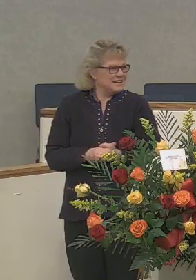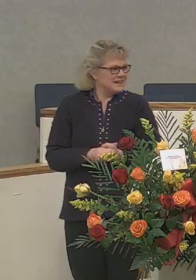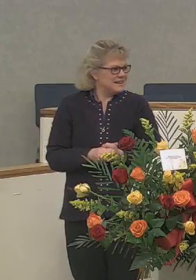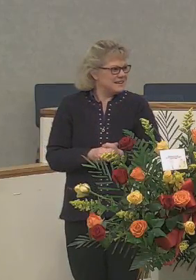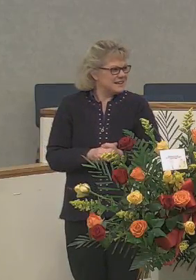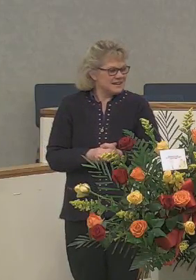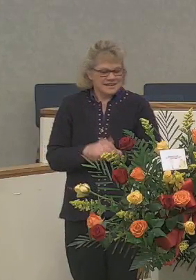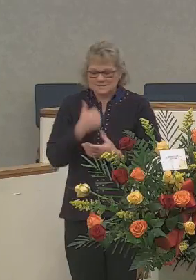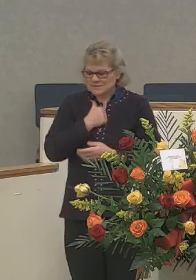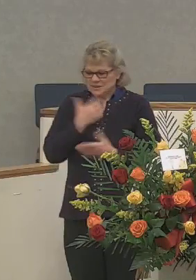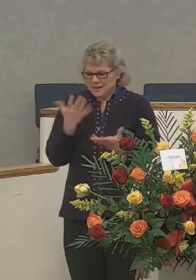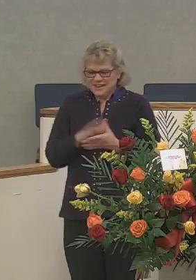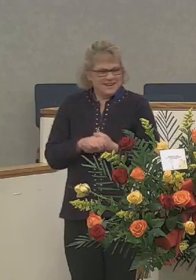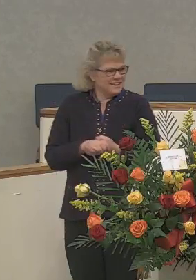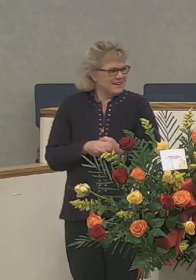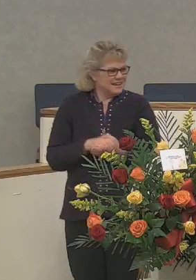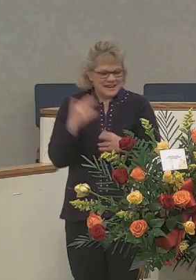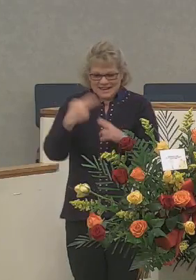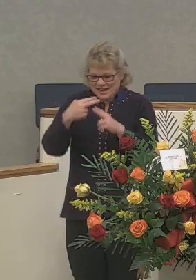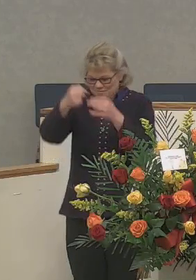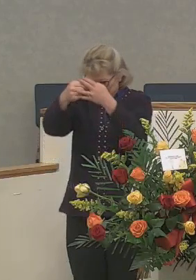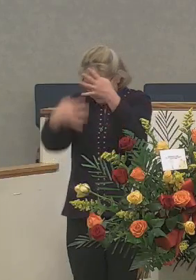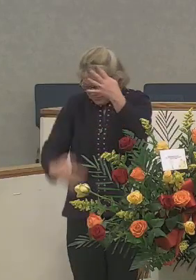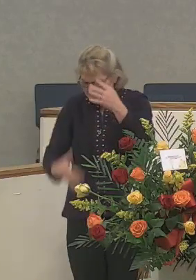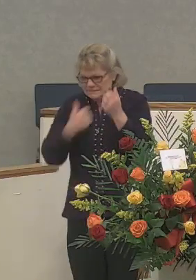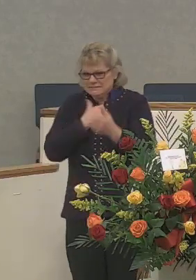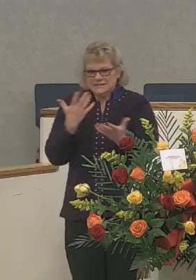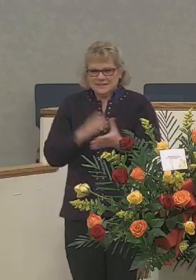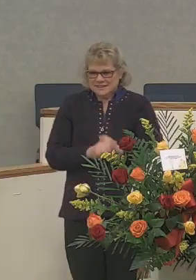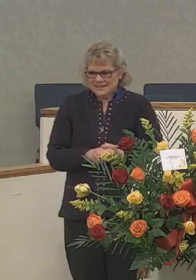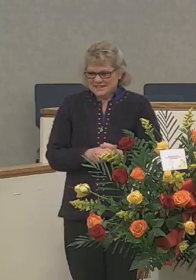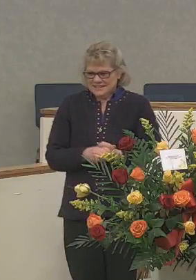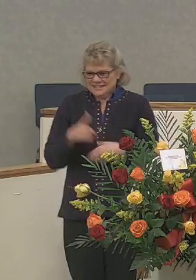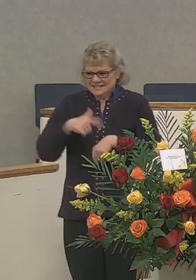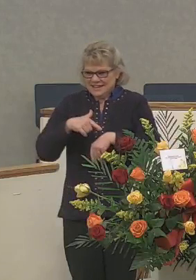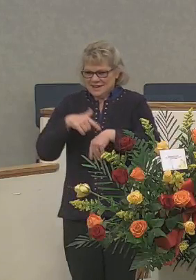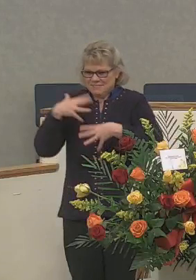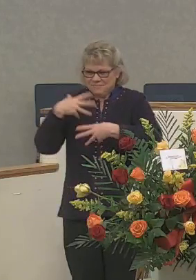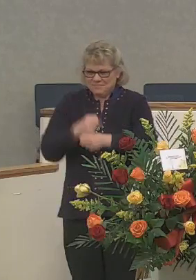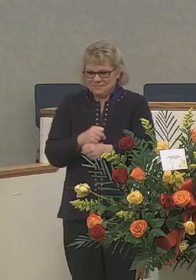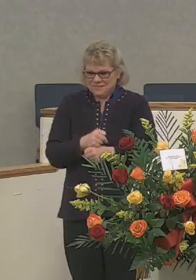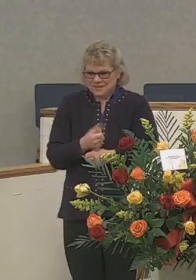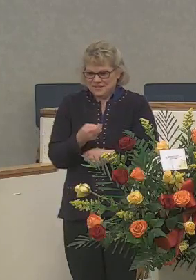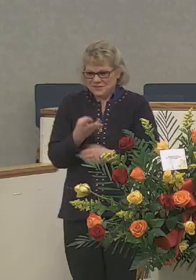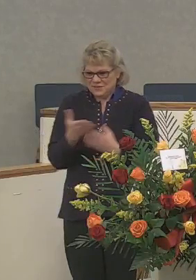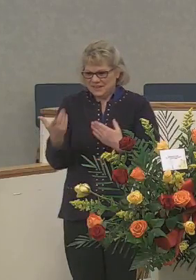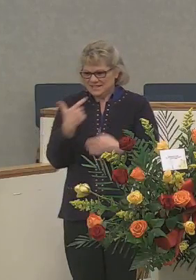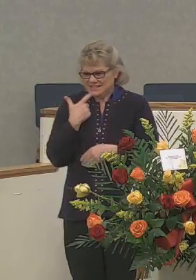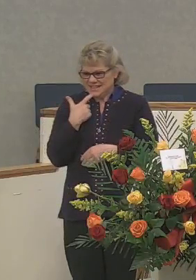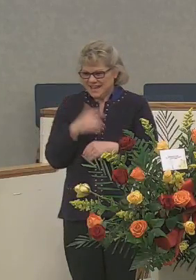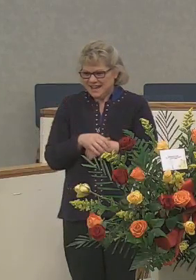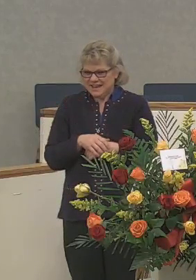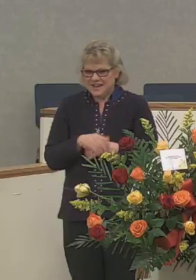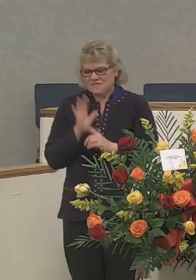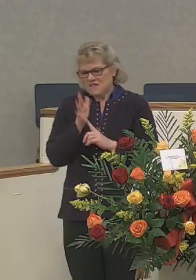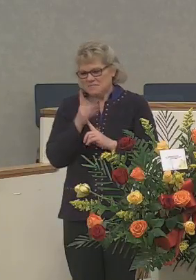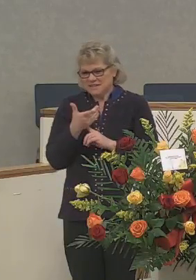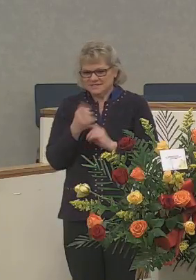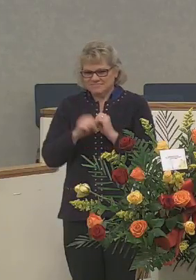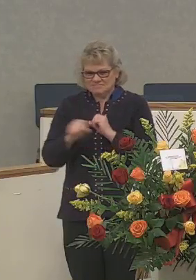Well, let me hurry along because we don't have a lot of time. I have a few things I want to say, not long, maybe